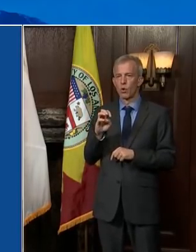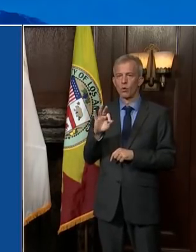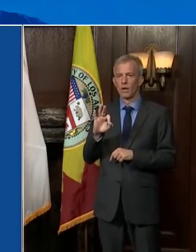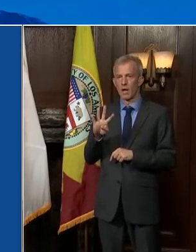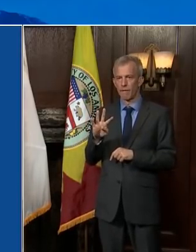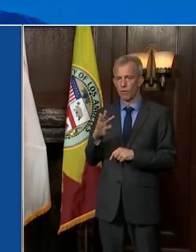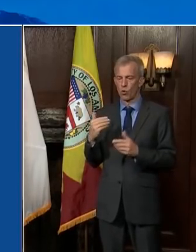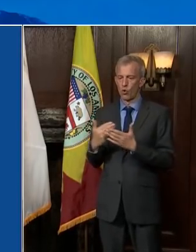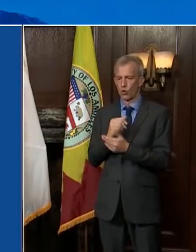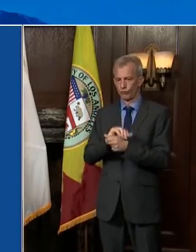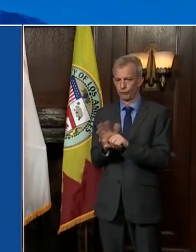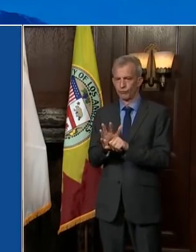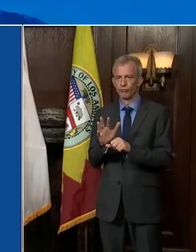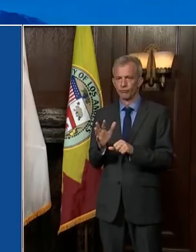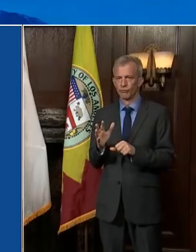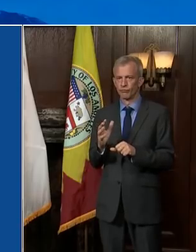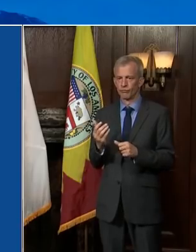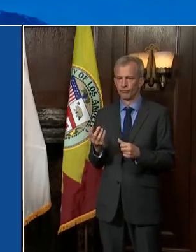our total to